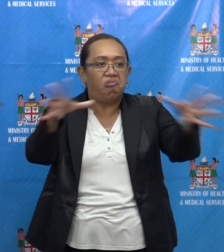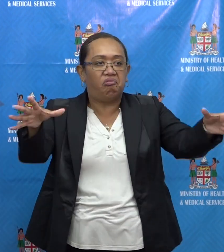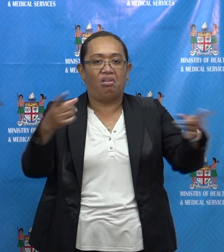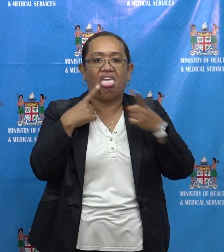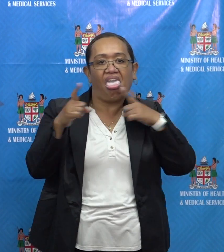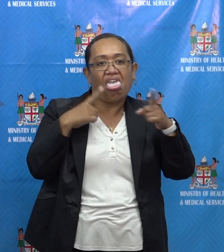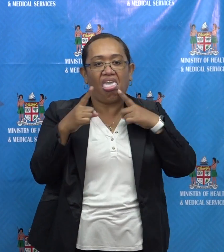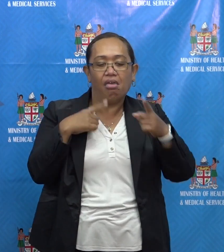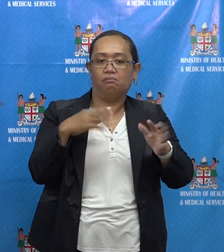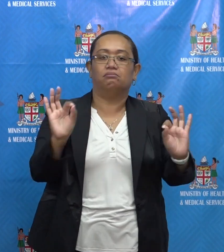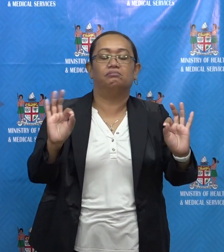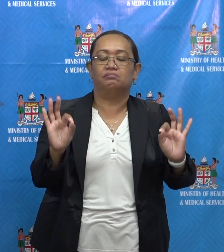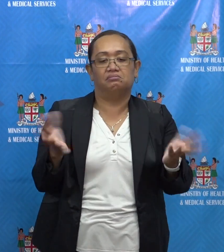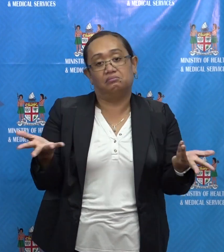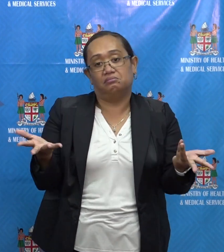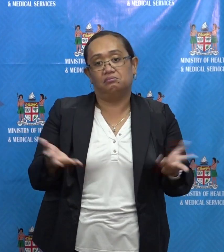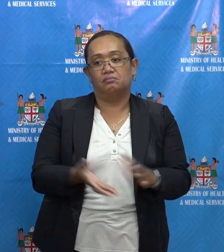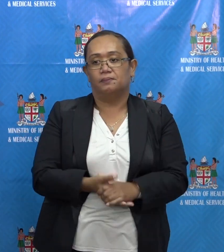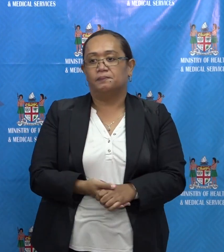gone out.